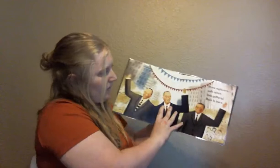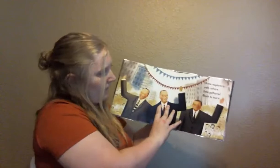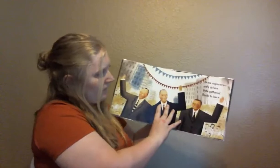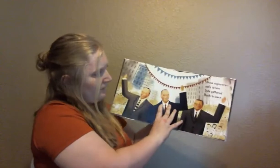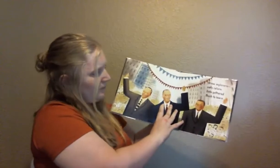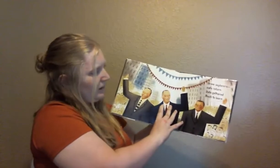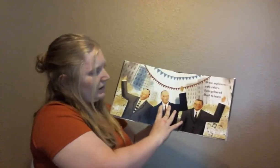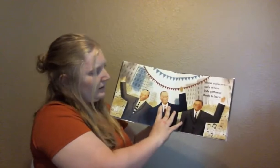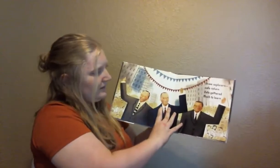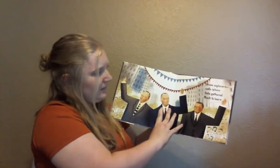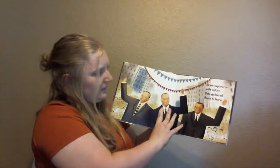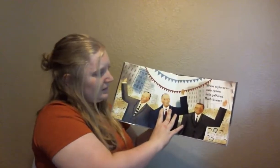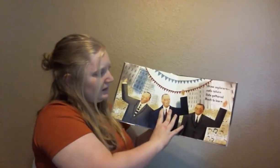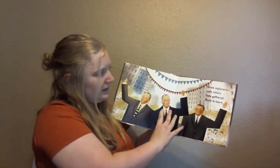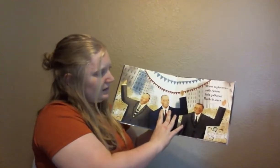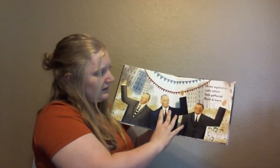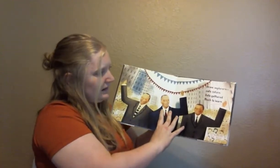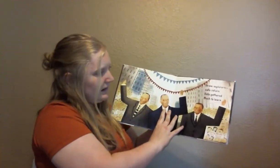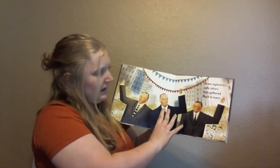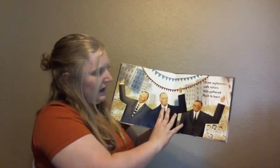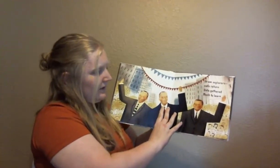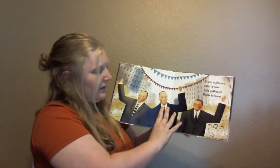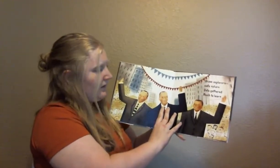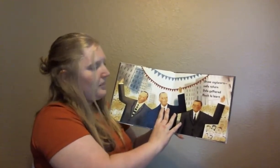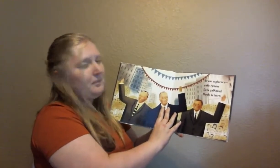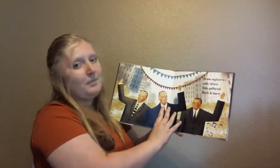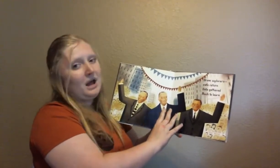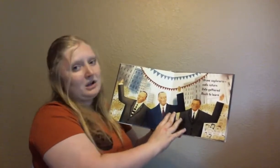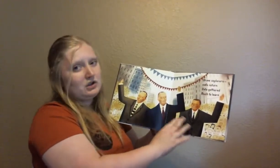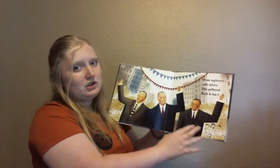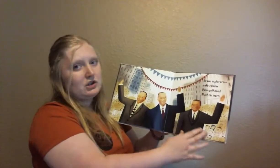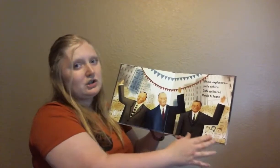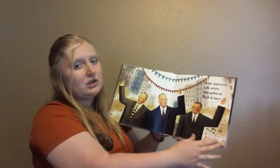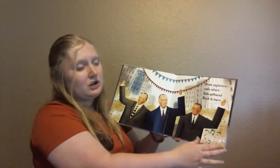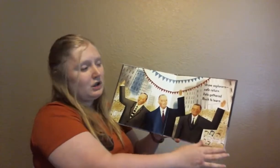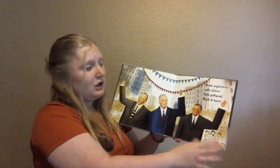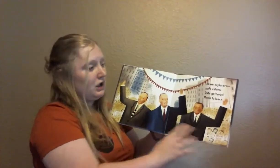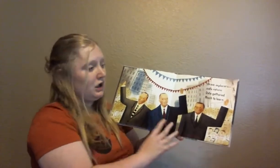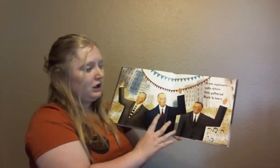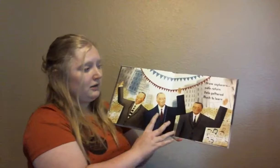Brave explorers, safe return, data gathered, much to learn.